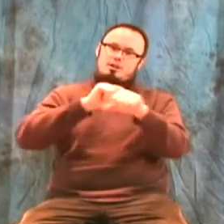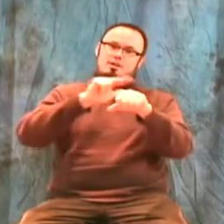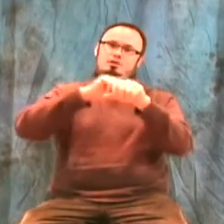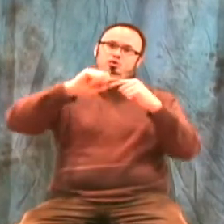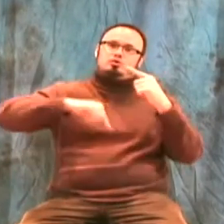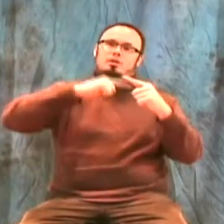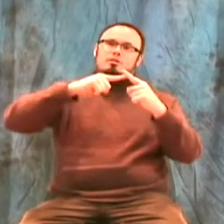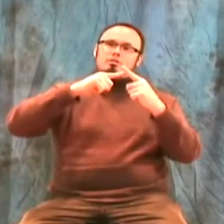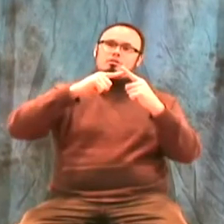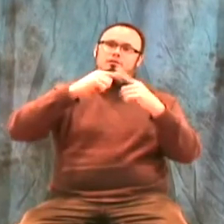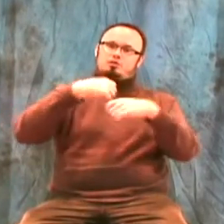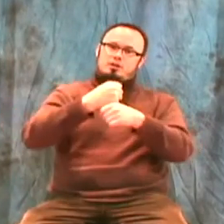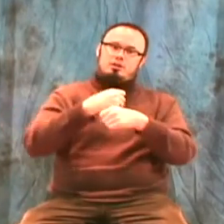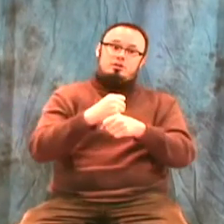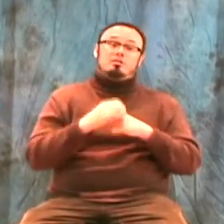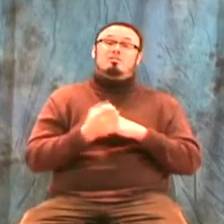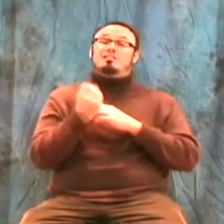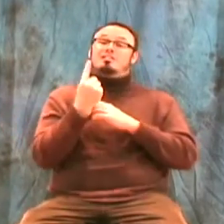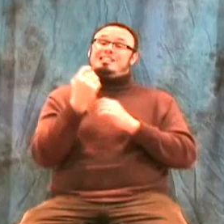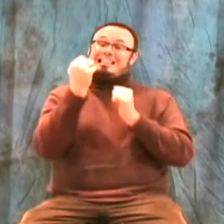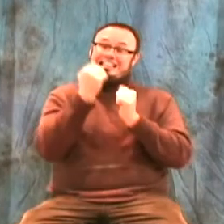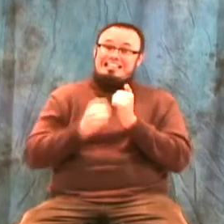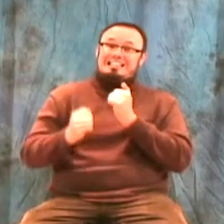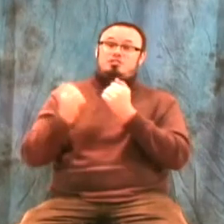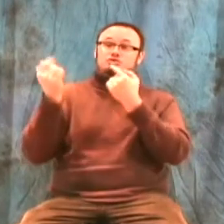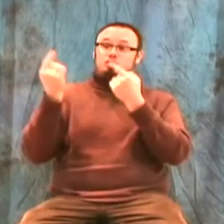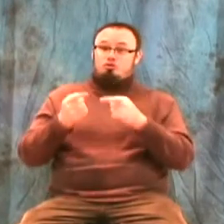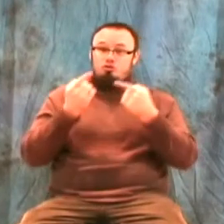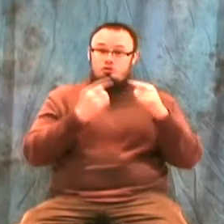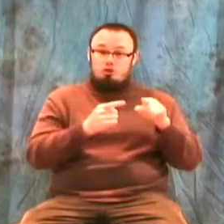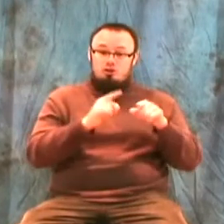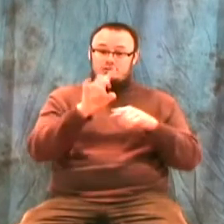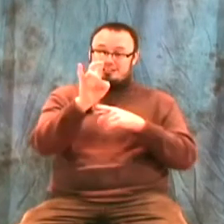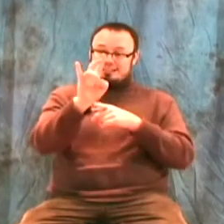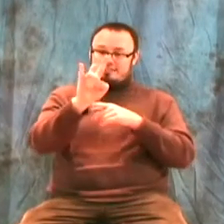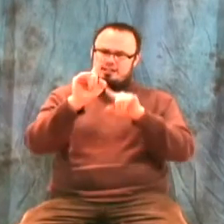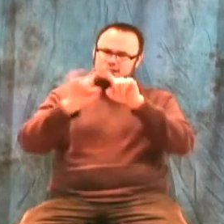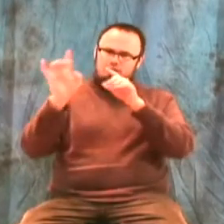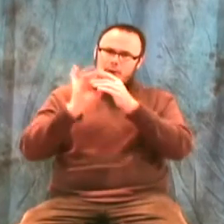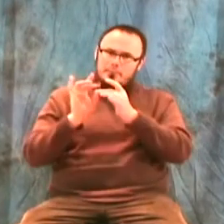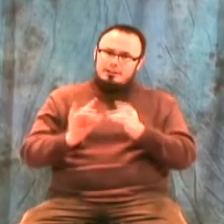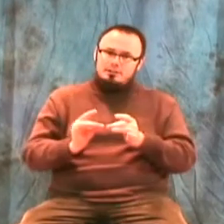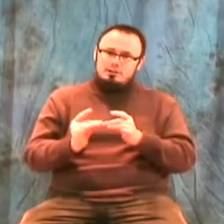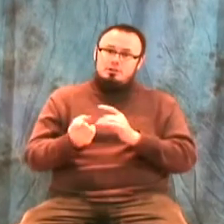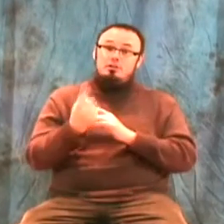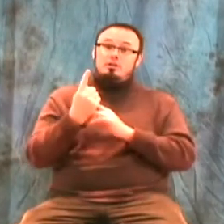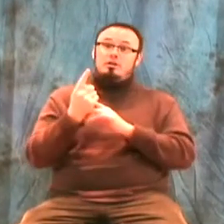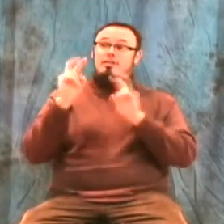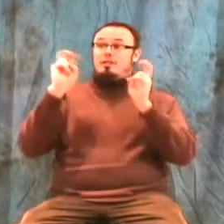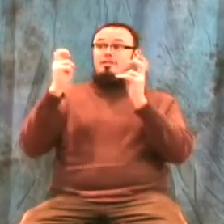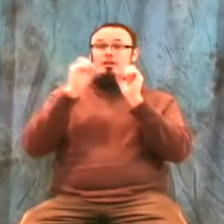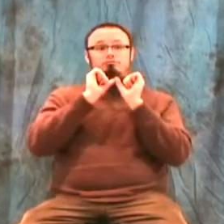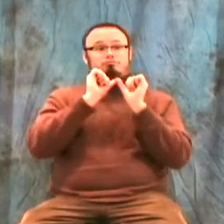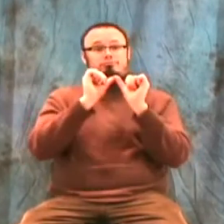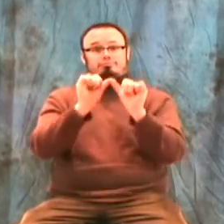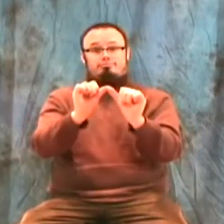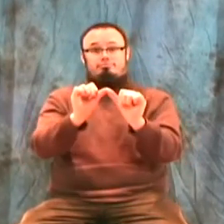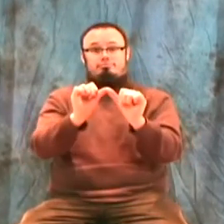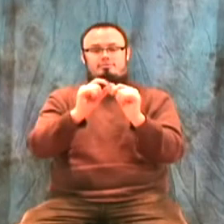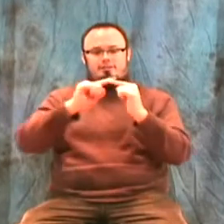Although each occurrence of the 7 has a different message, the theme that runs through them all is the cycle of completeness in the